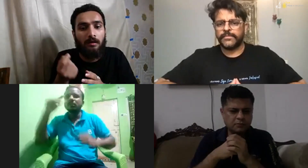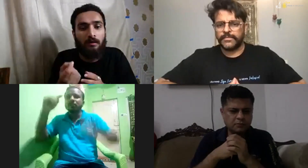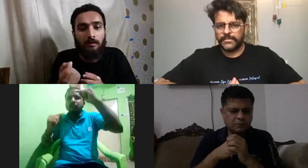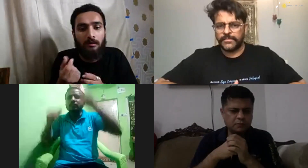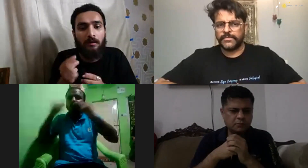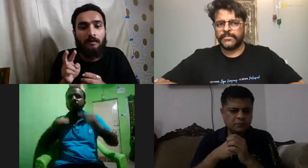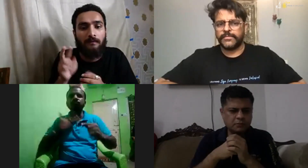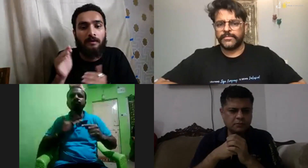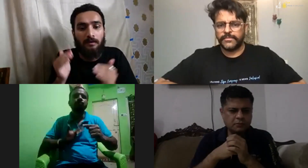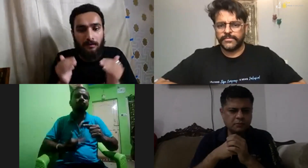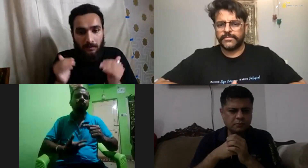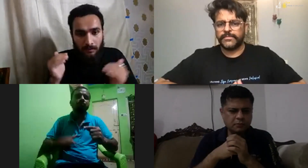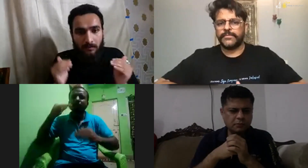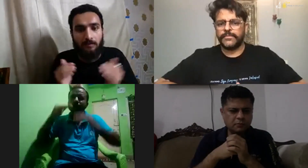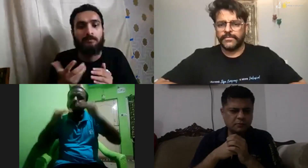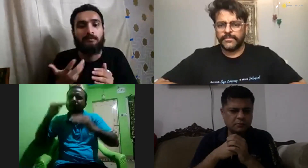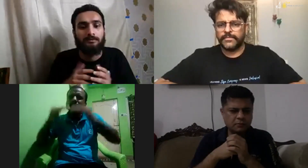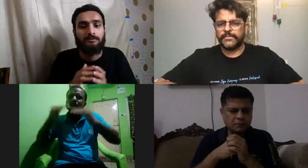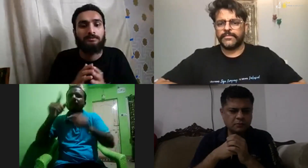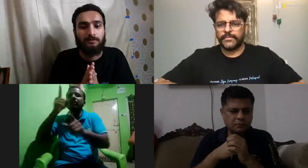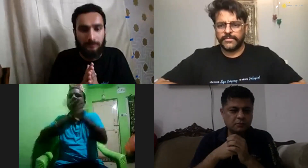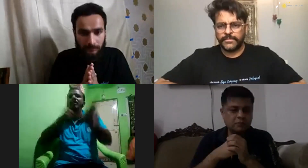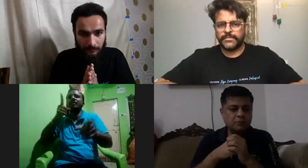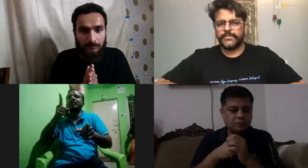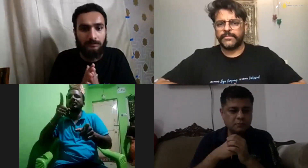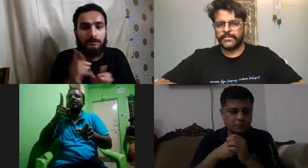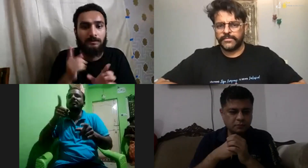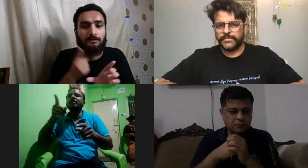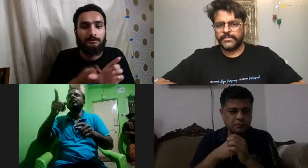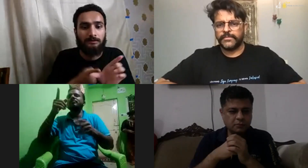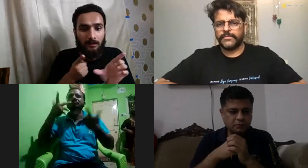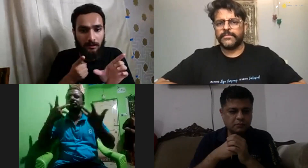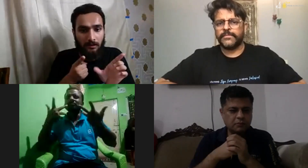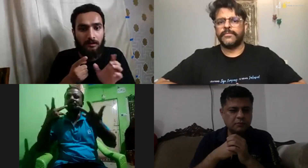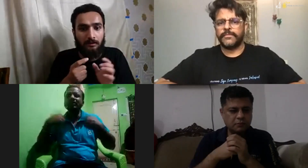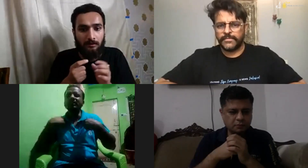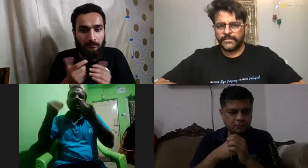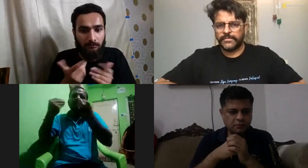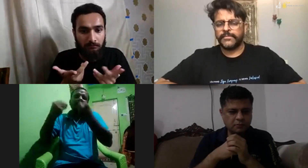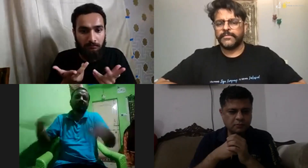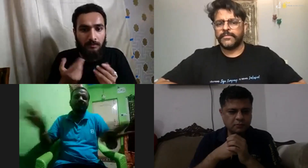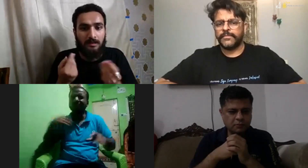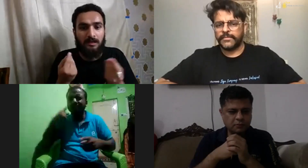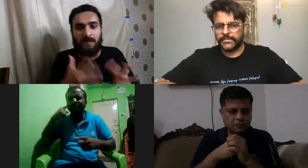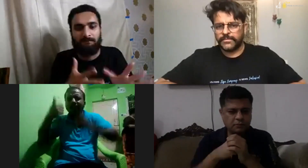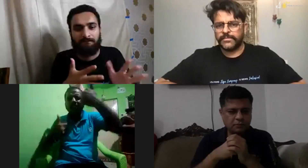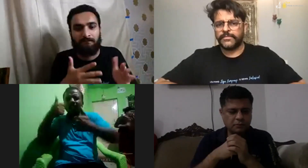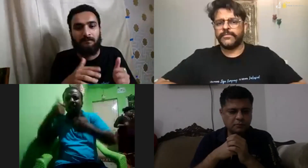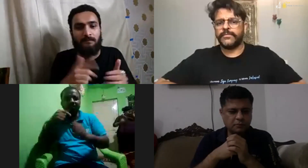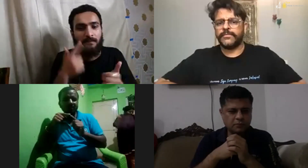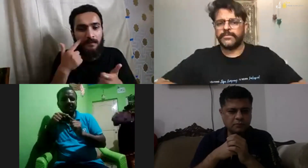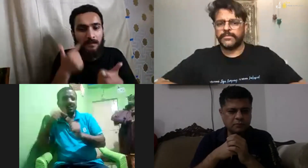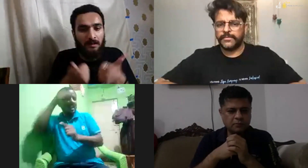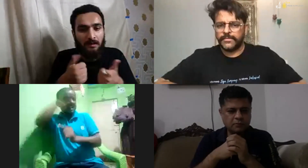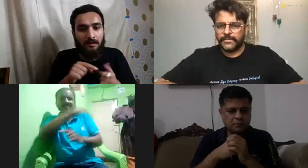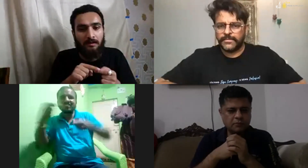paper and about the price rate. So I got tired with the non-accessible environment. So I thought that